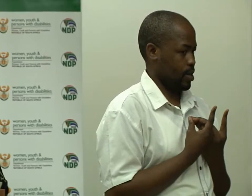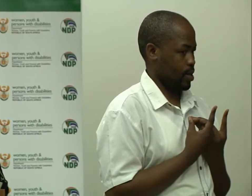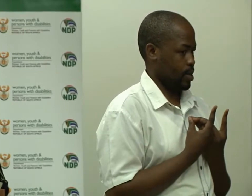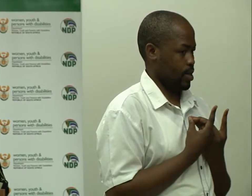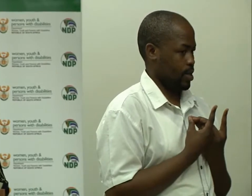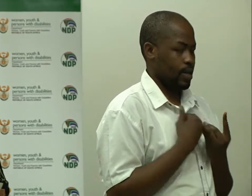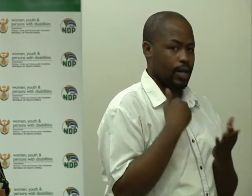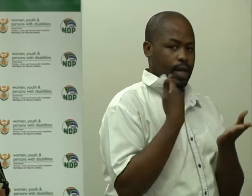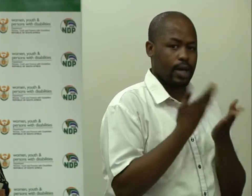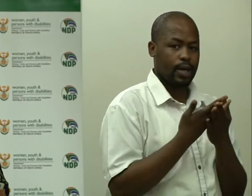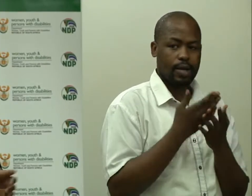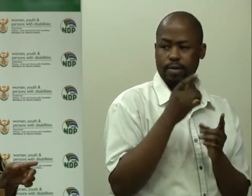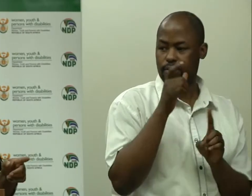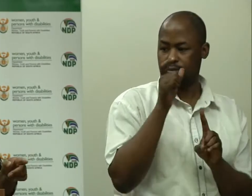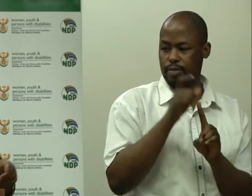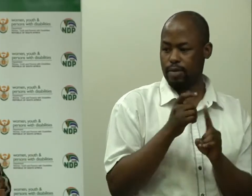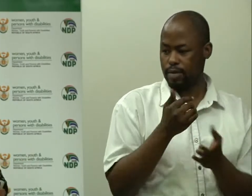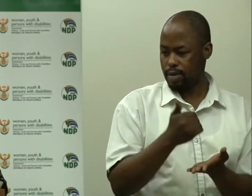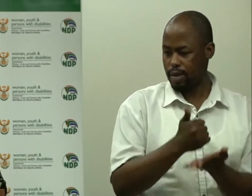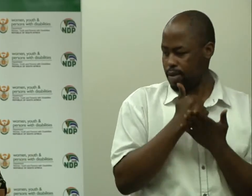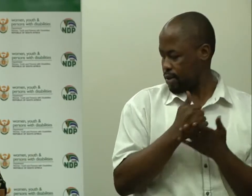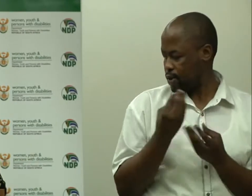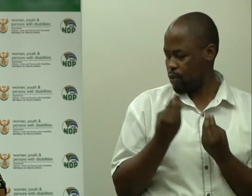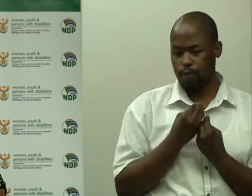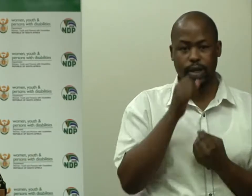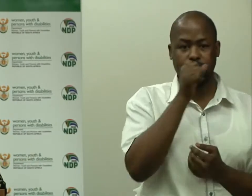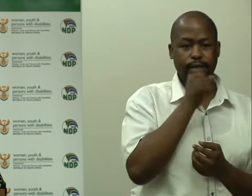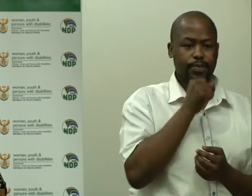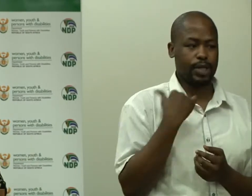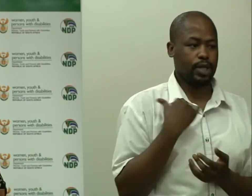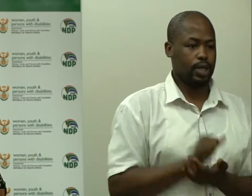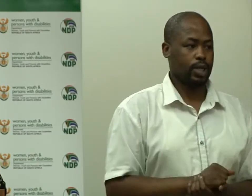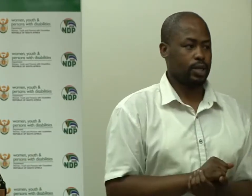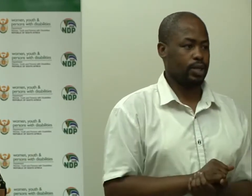can somebody assist with the speaker?